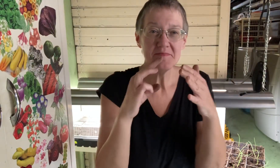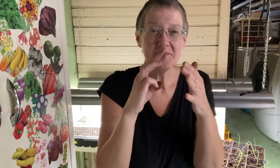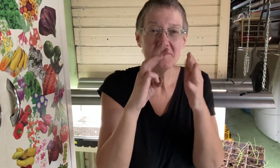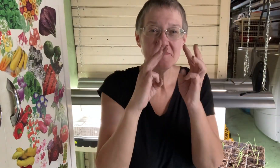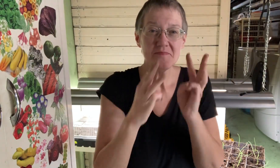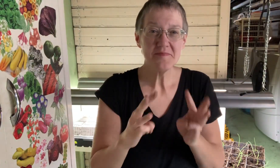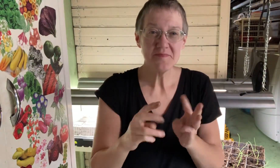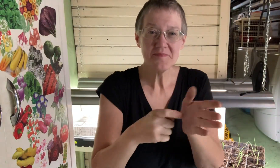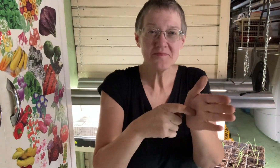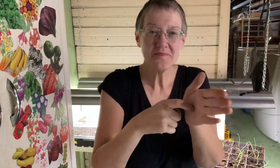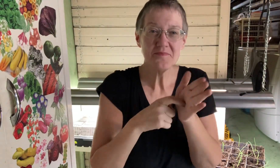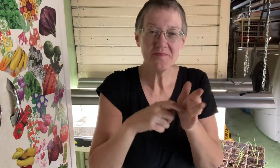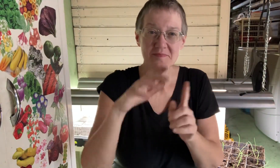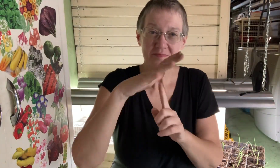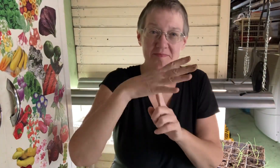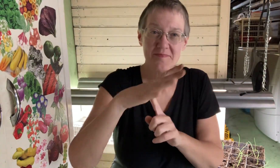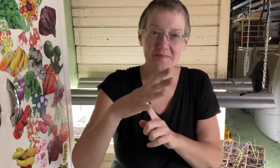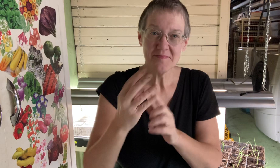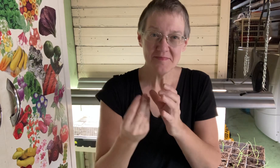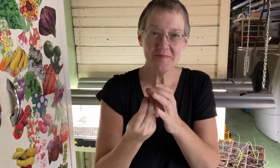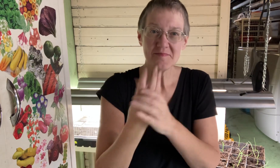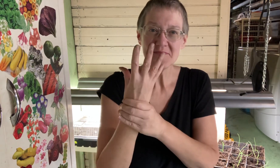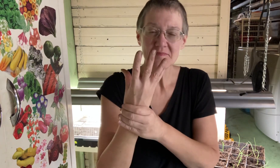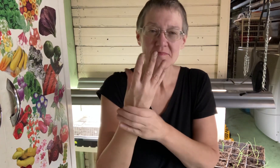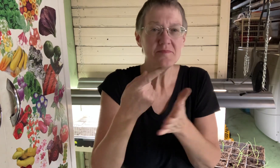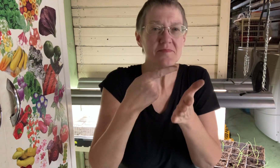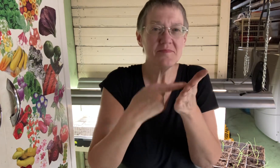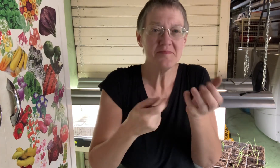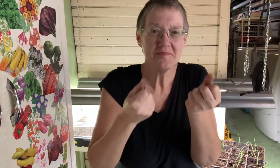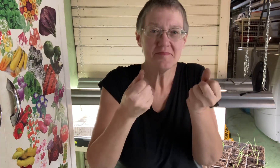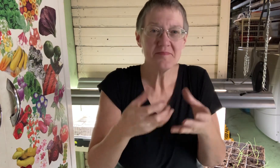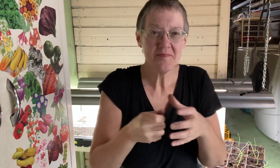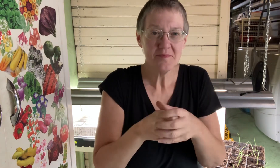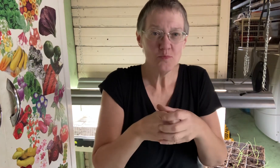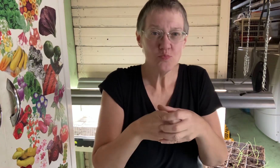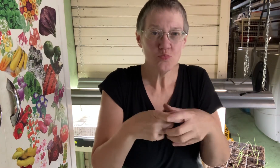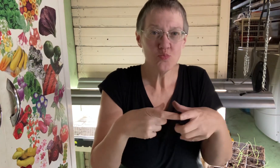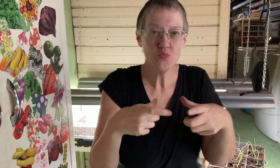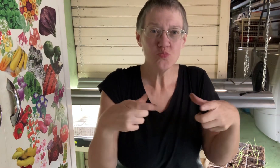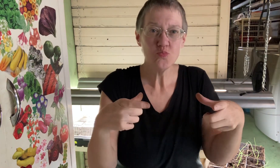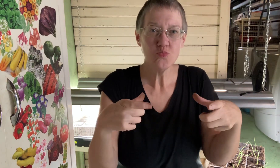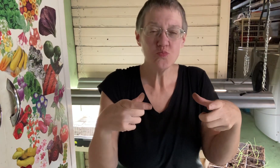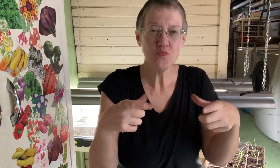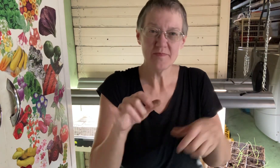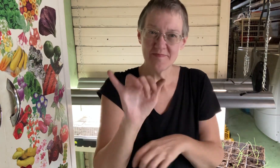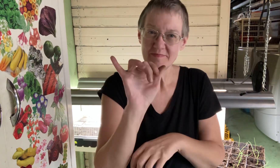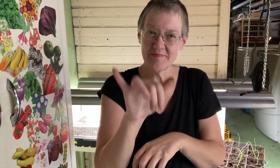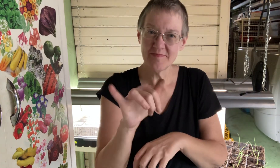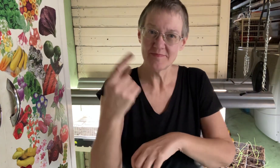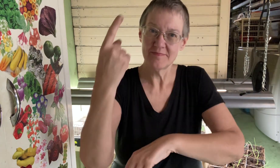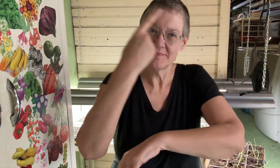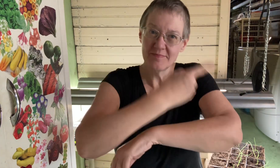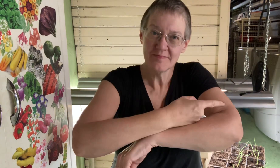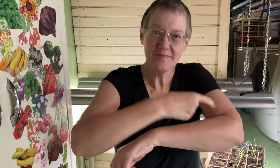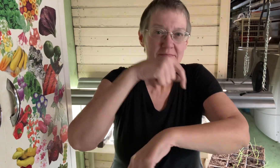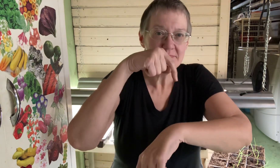Now, if cool weather helps the leaves grow and develop, what causes them to bulb up? Well, that's